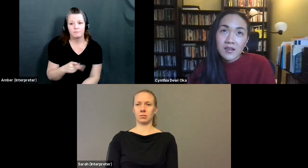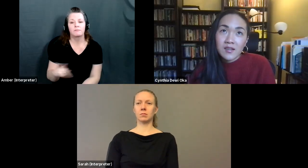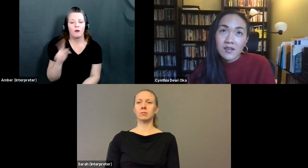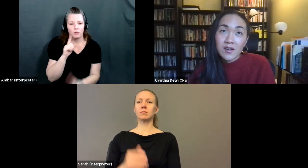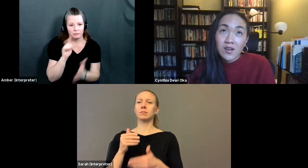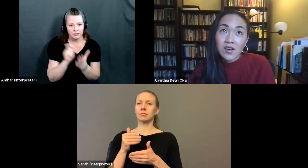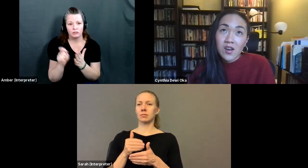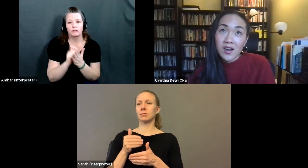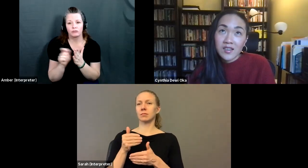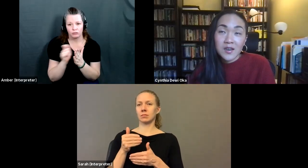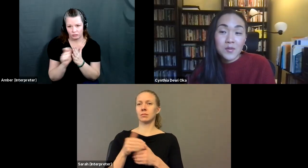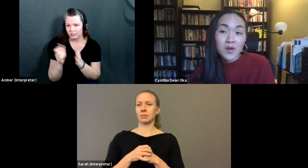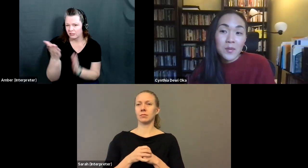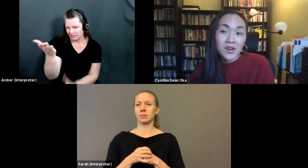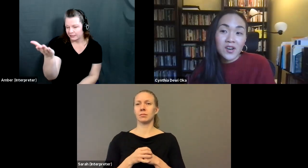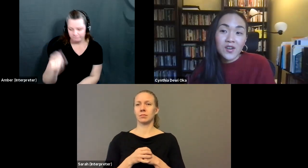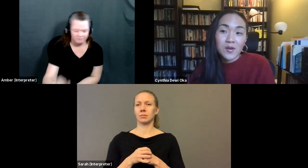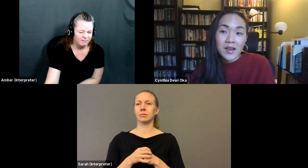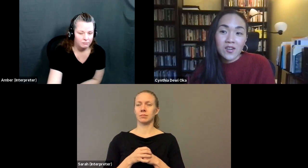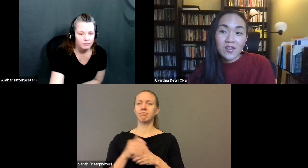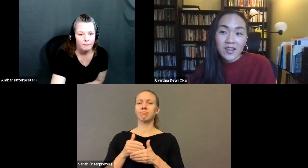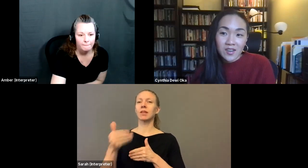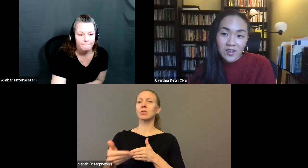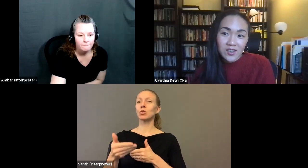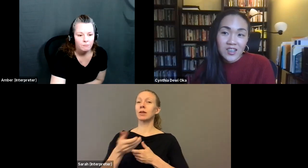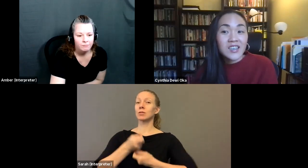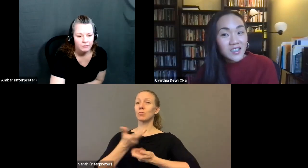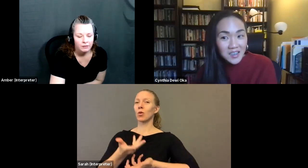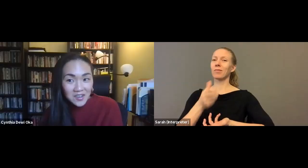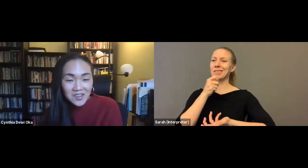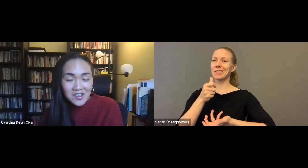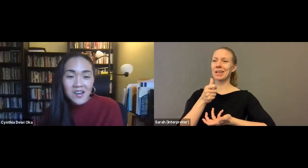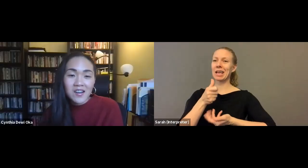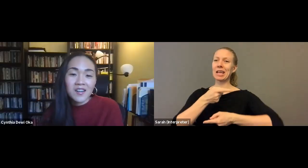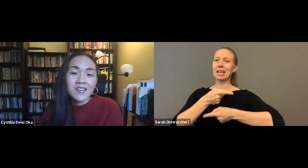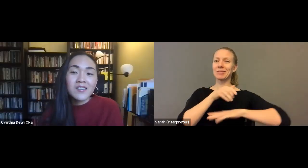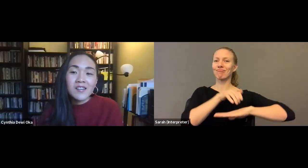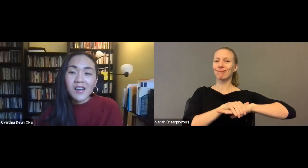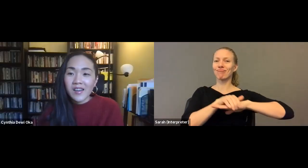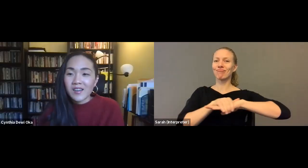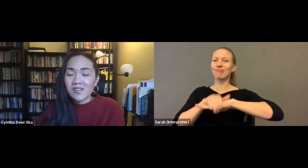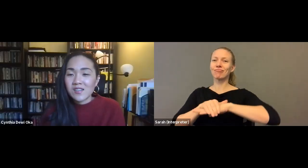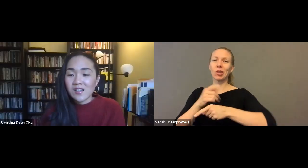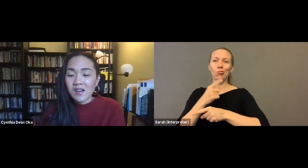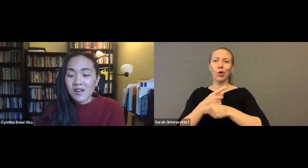written not in proper grammatical English. It is in English.